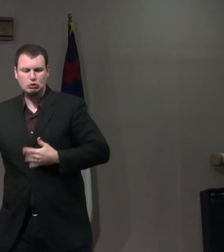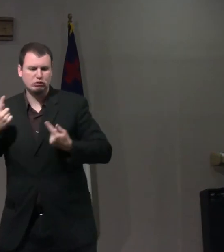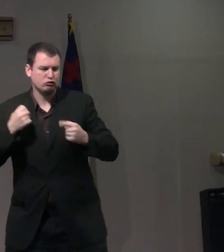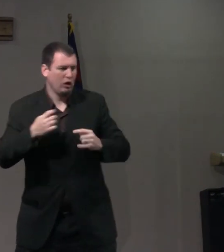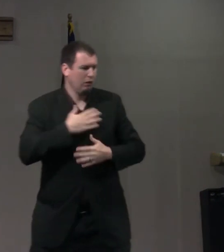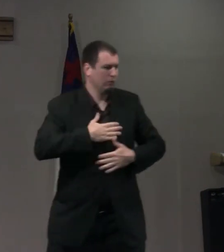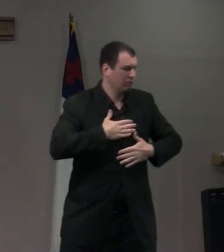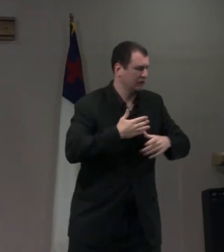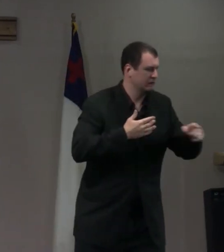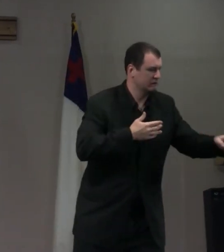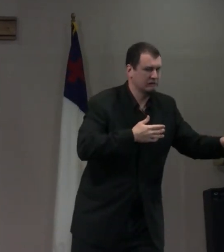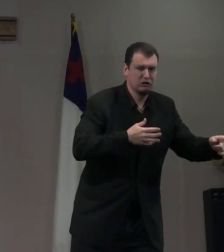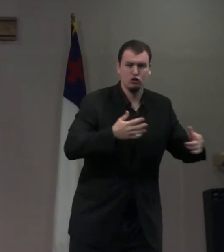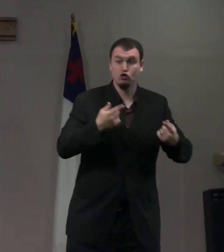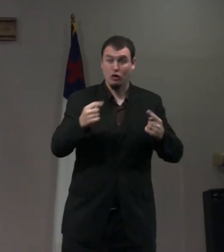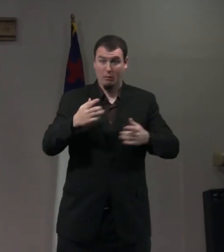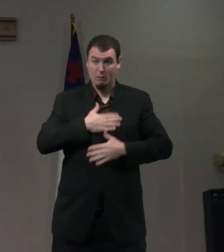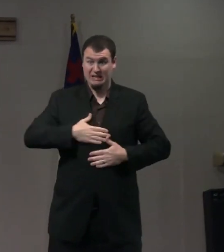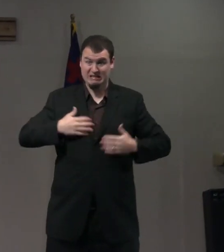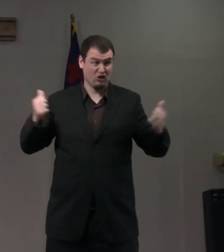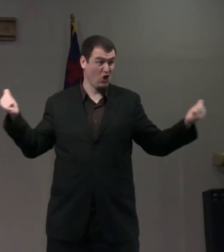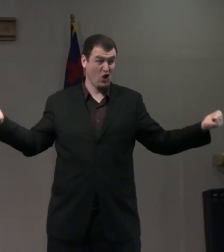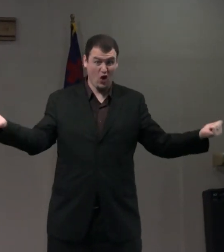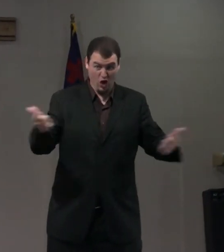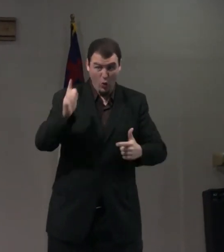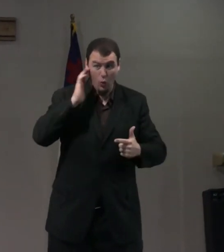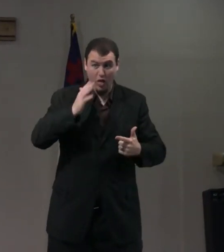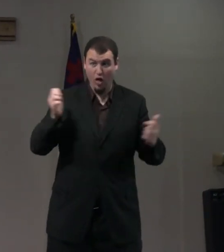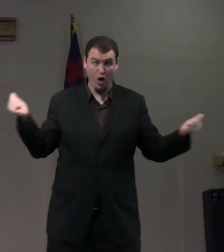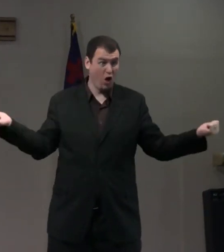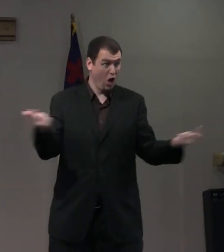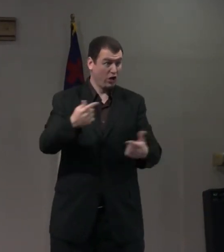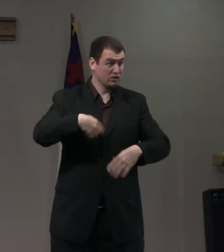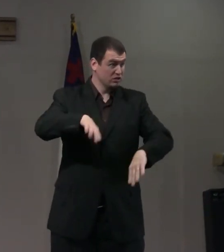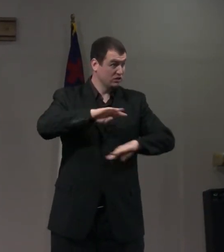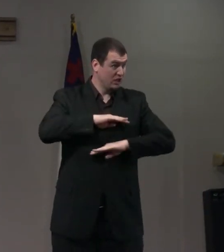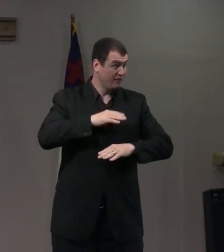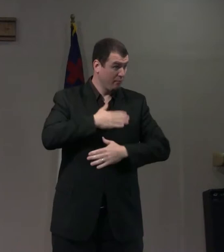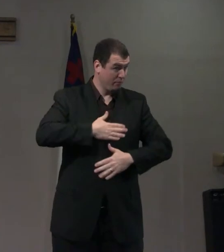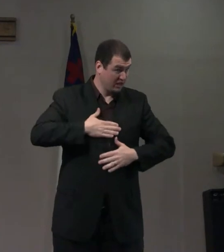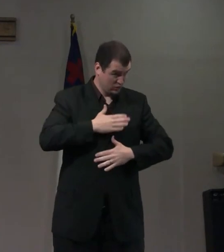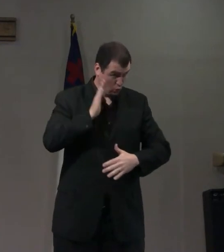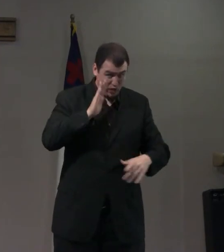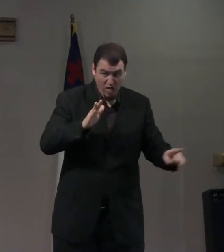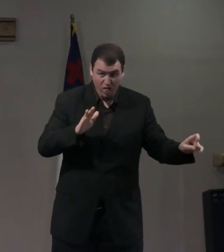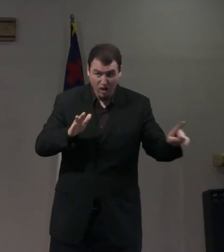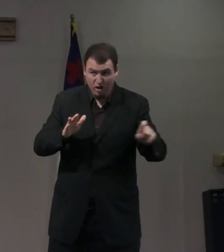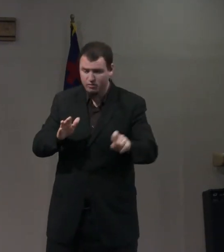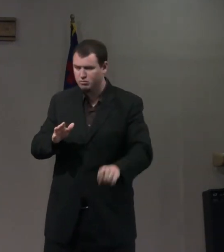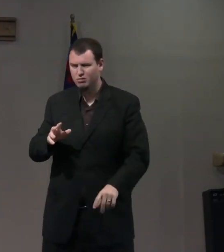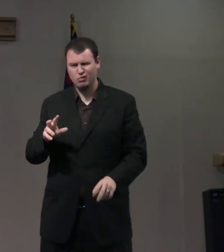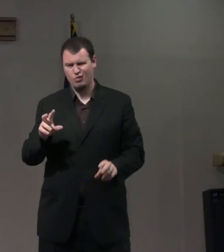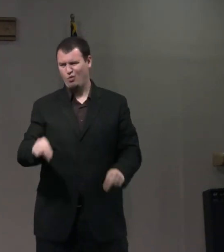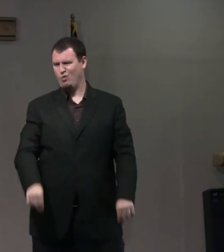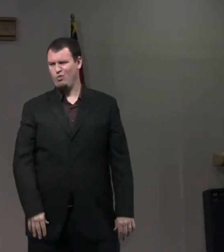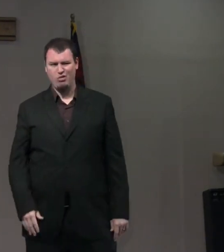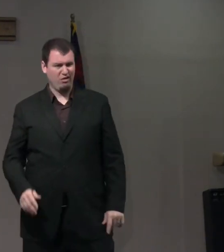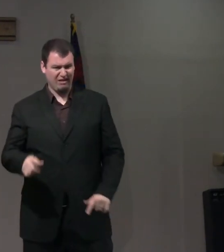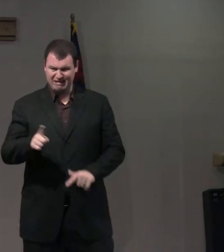Will you try to please one group or the other? Should you try to please everybody? No.